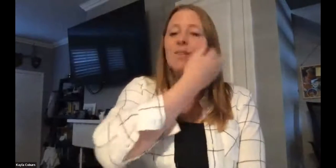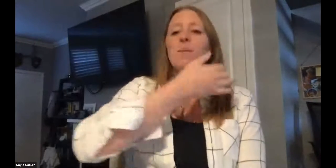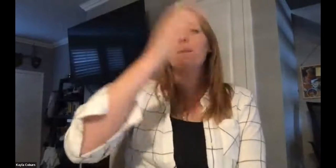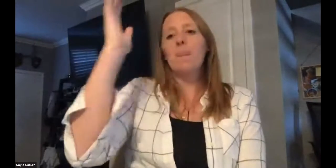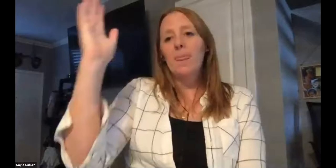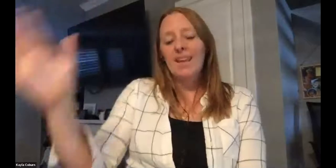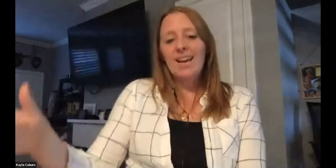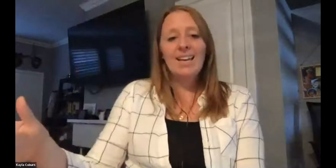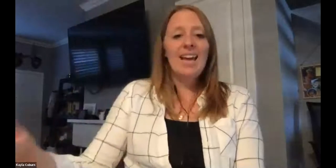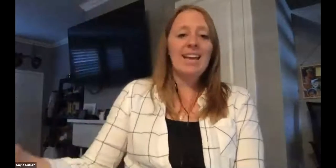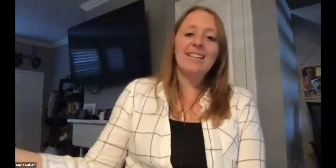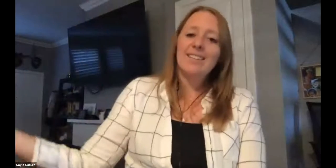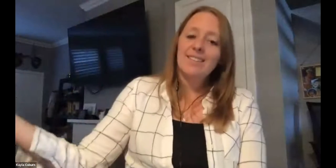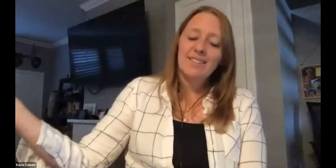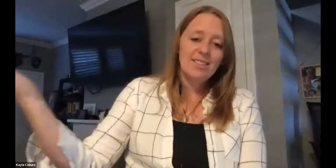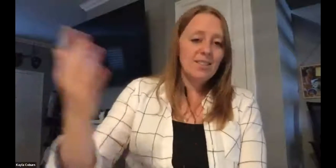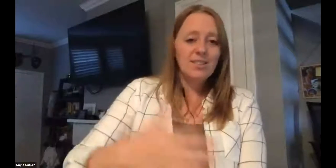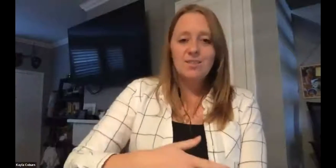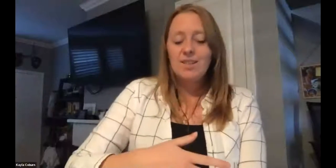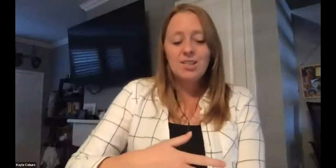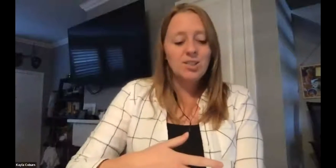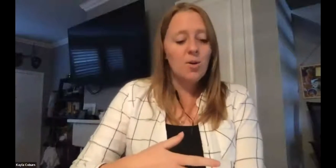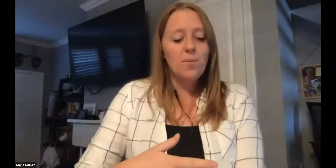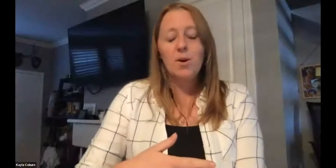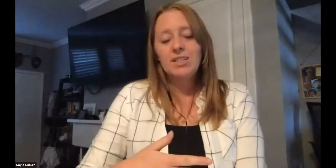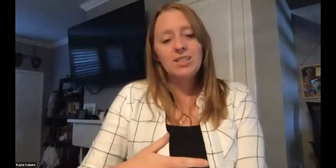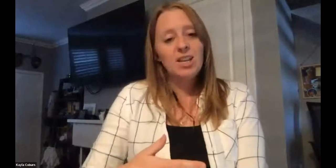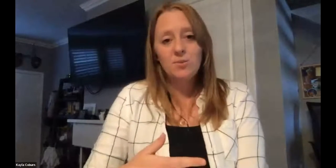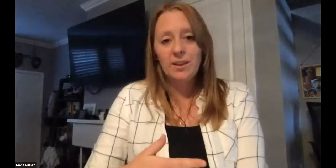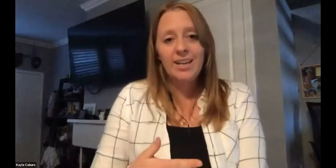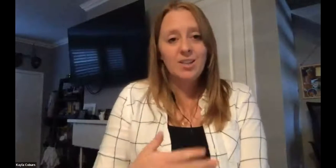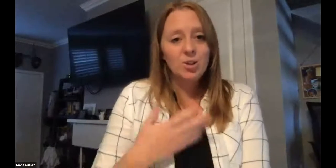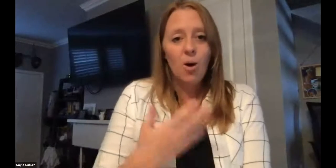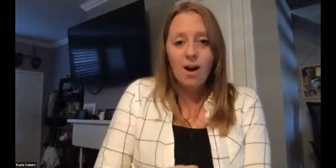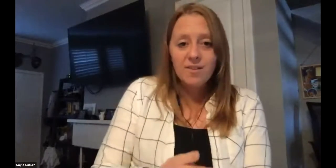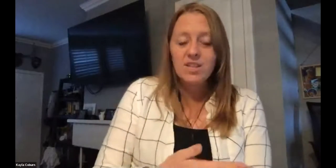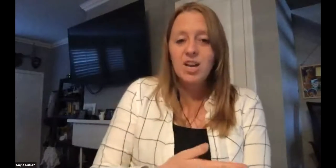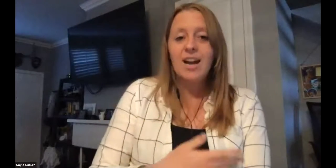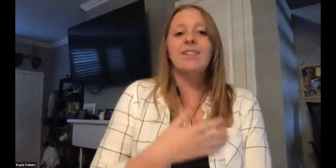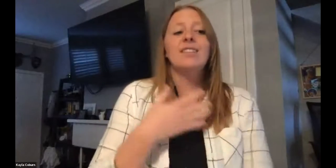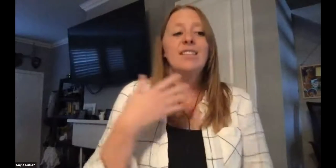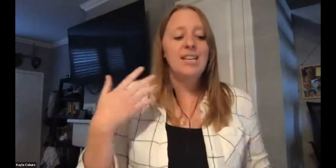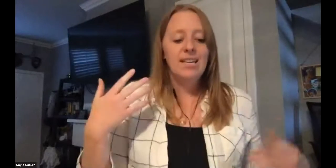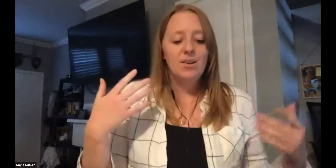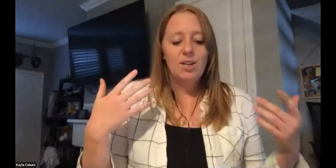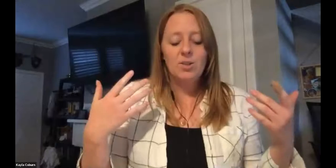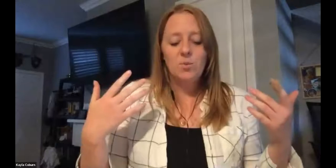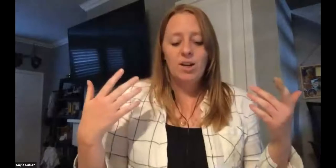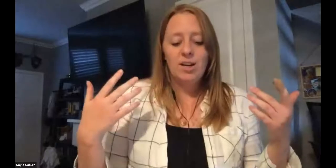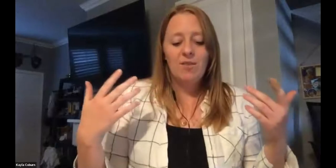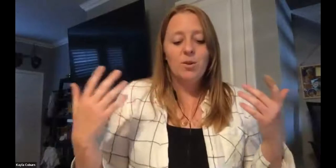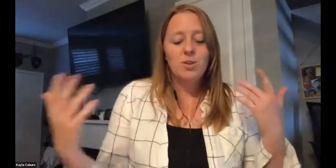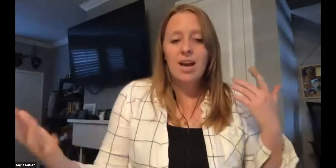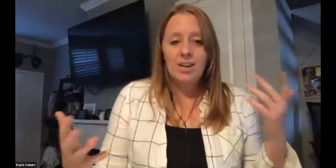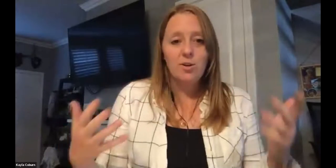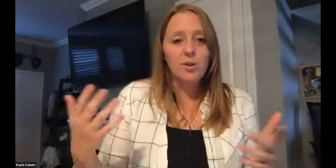that. Again, it's so important to just really go off of the child, because